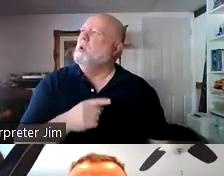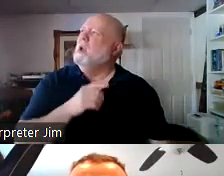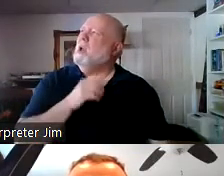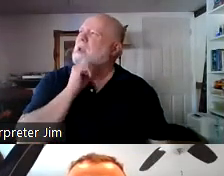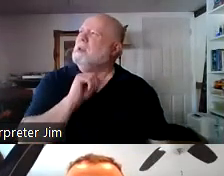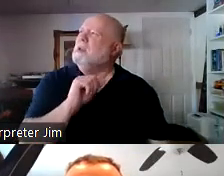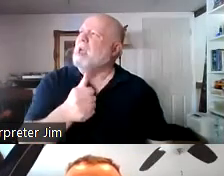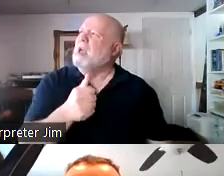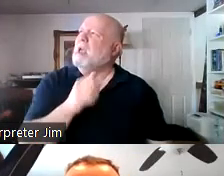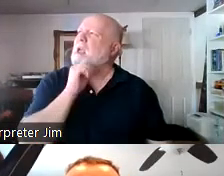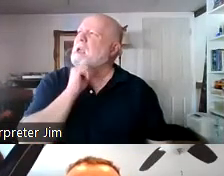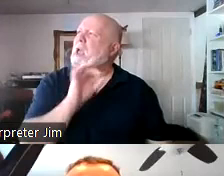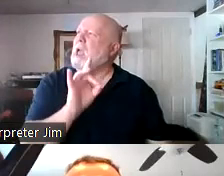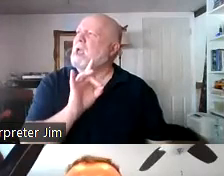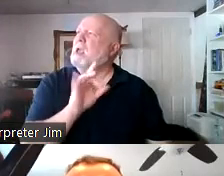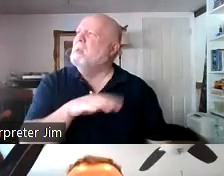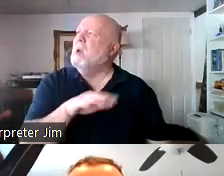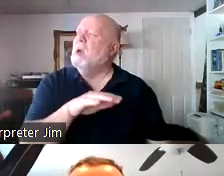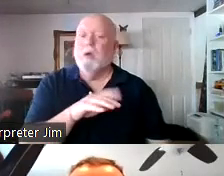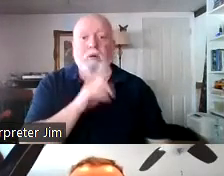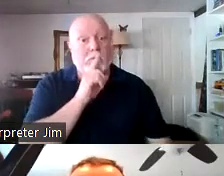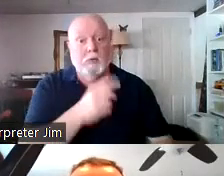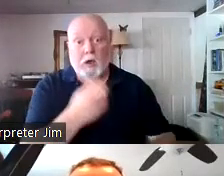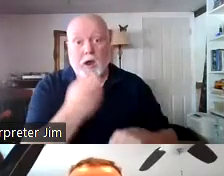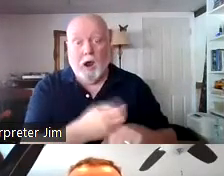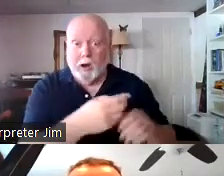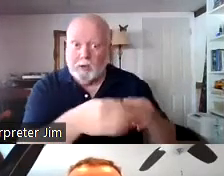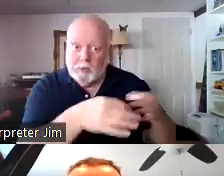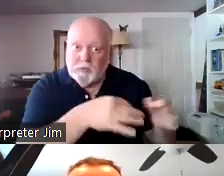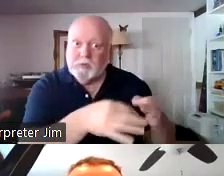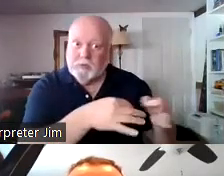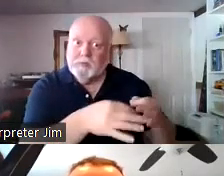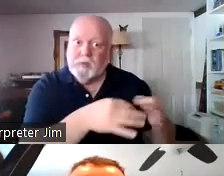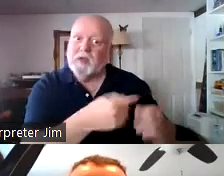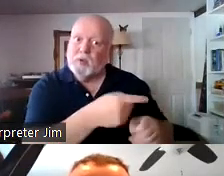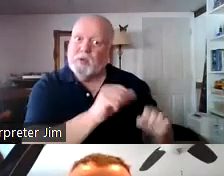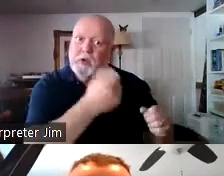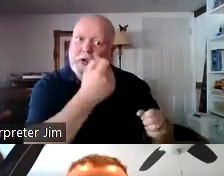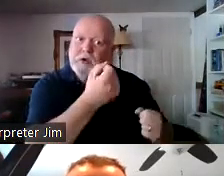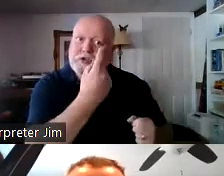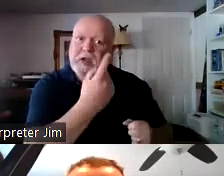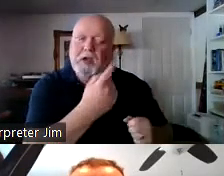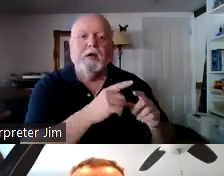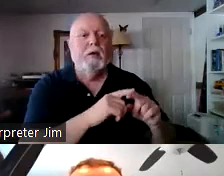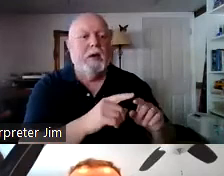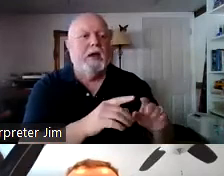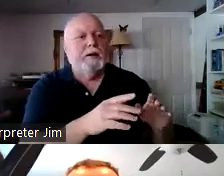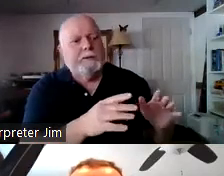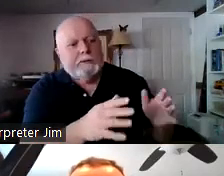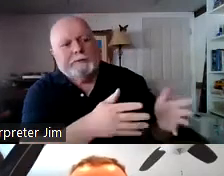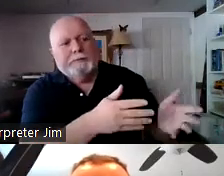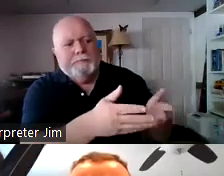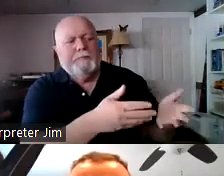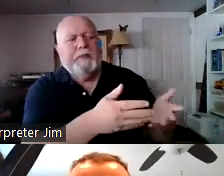somewhere around there. And it was hard to explain in a way that they could understand, but I was able to get them to understand that, yes,